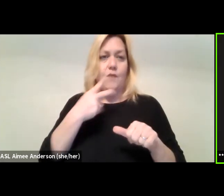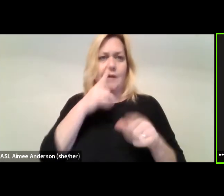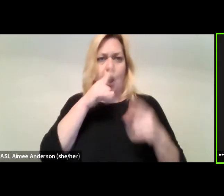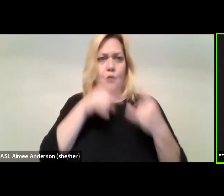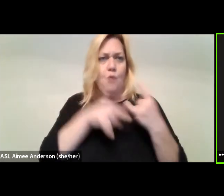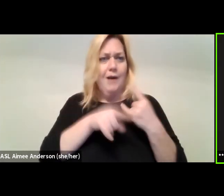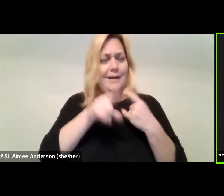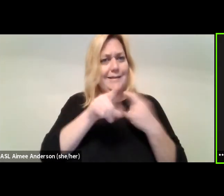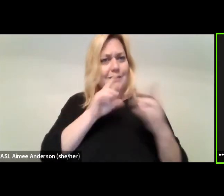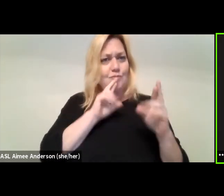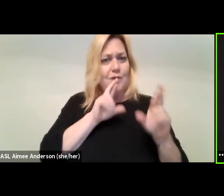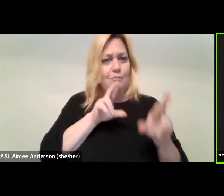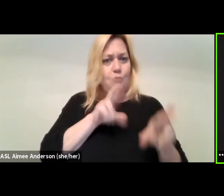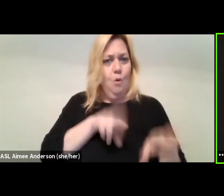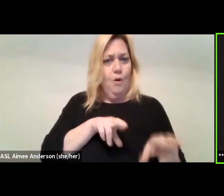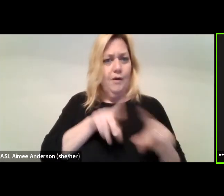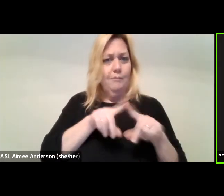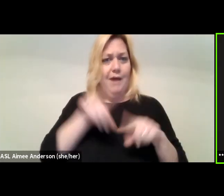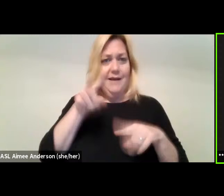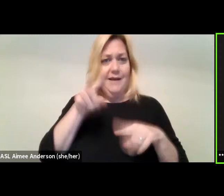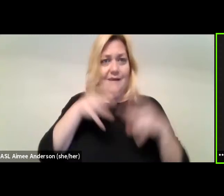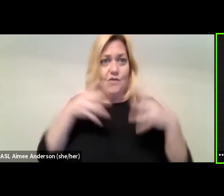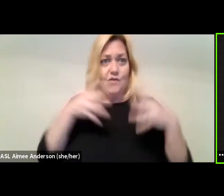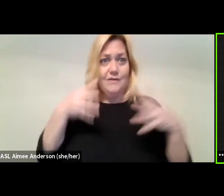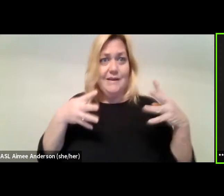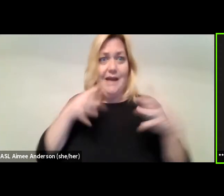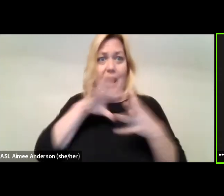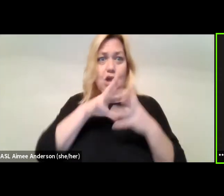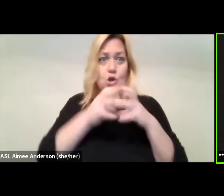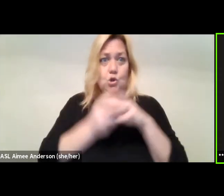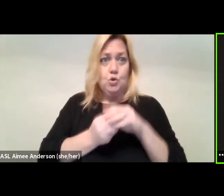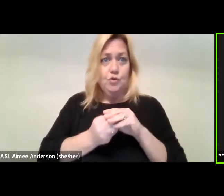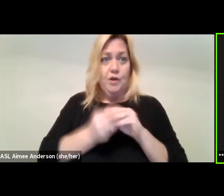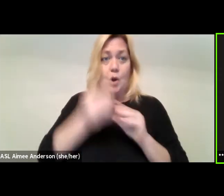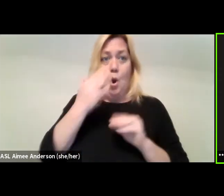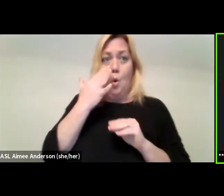about the diversity and inclusion, while I was